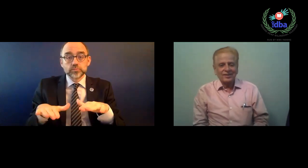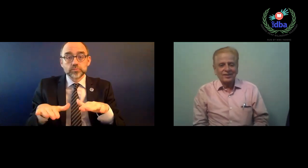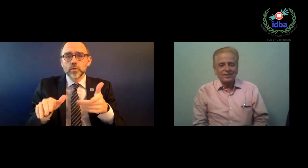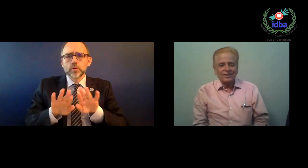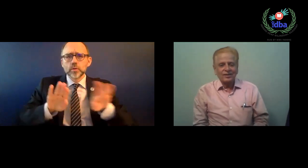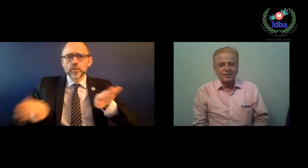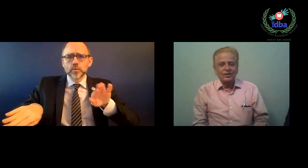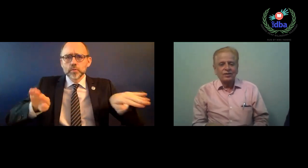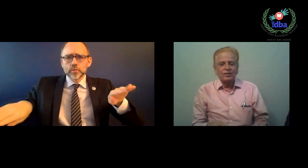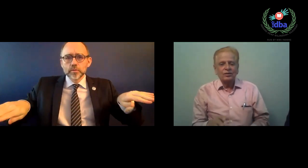to COVID,